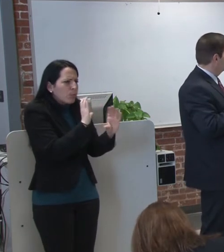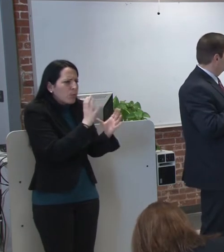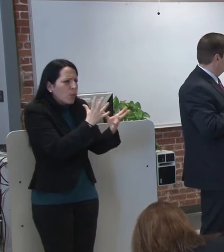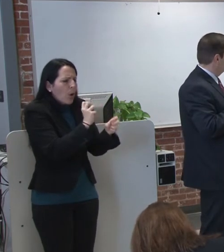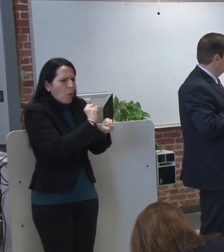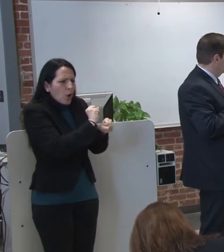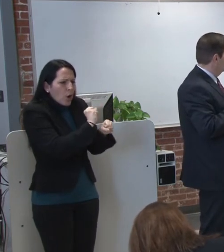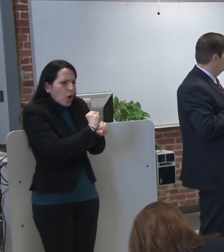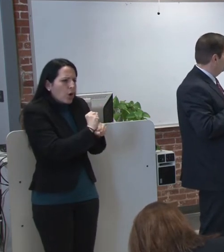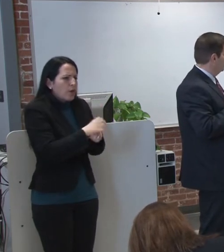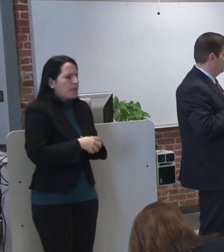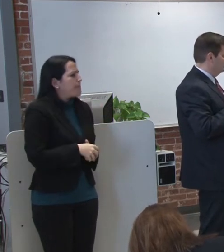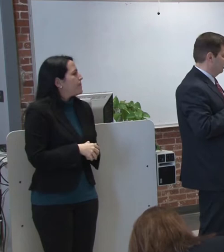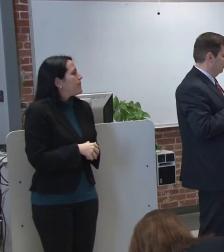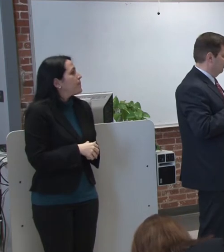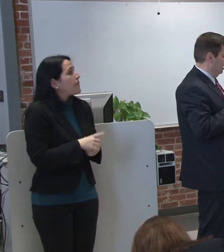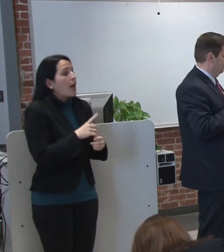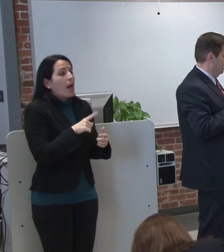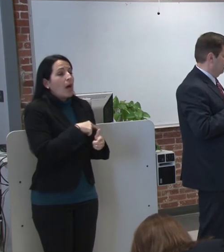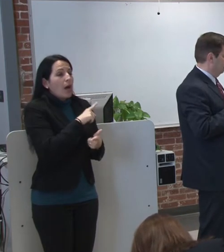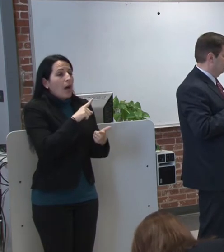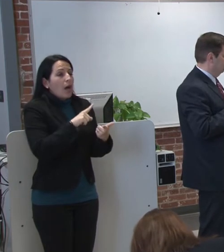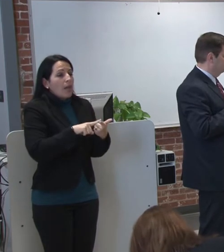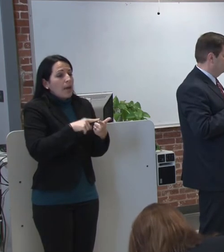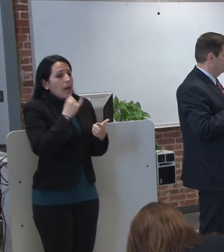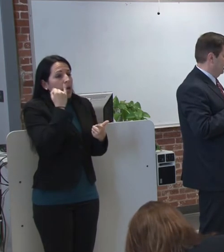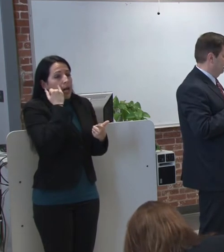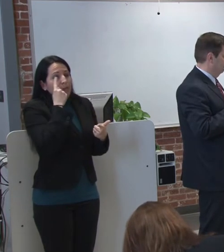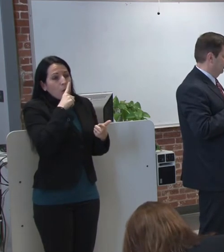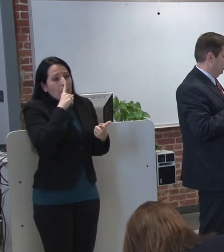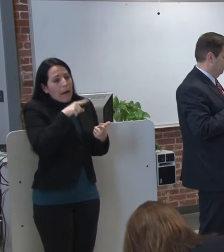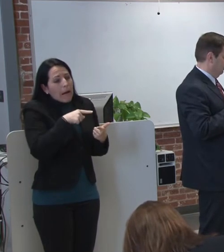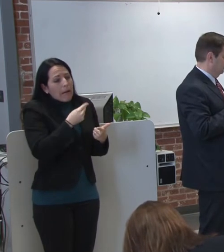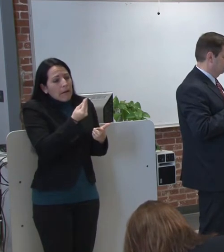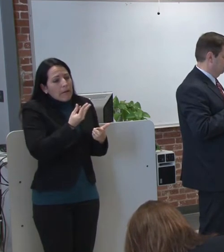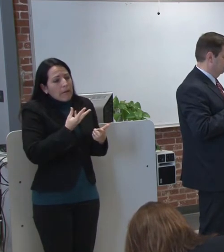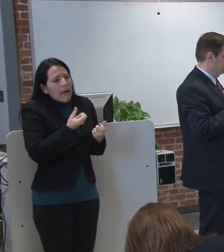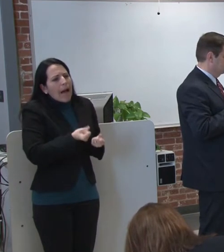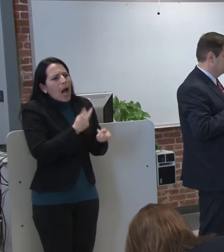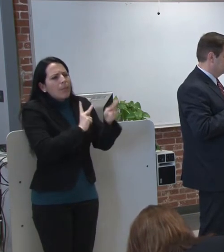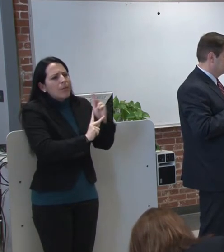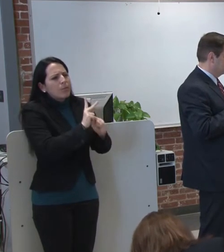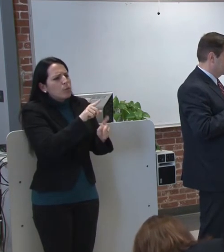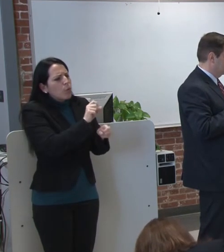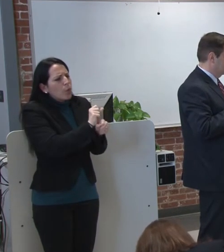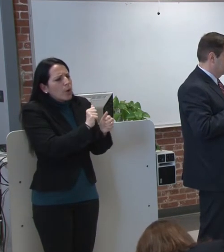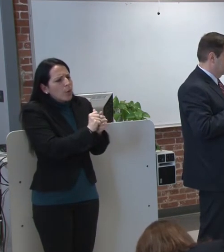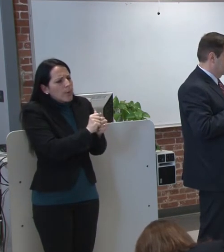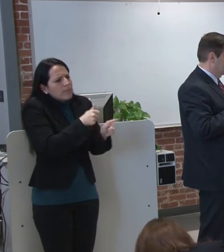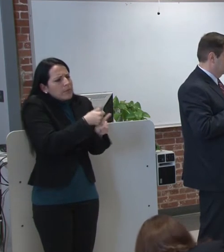demographics of your workforce? And then if you could speak somewhat about how many people do you have with disabilities?